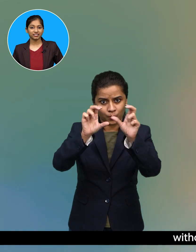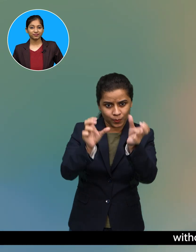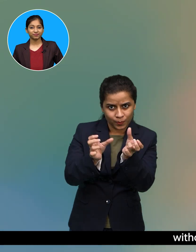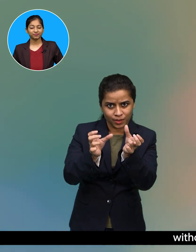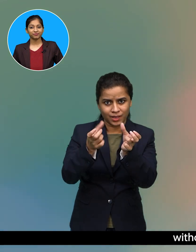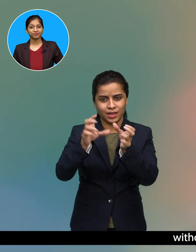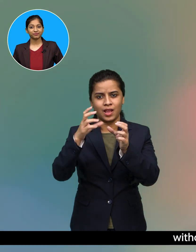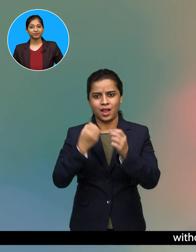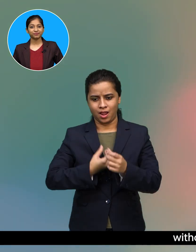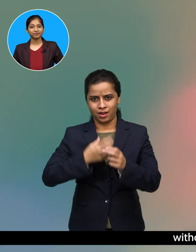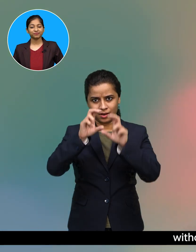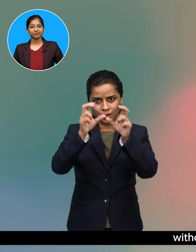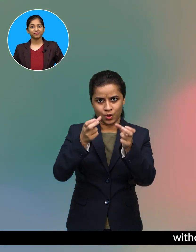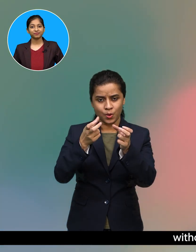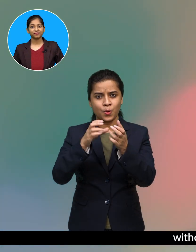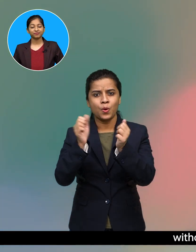hindrance.